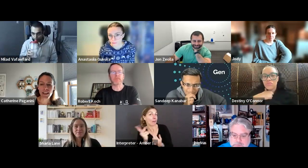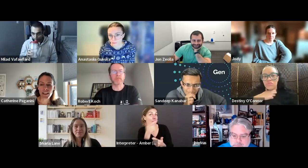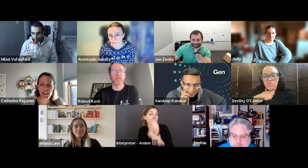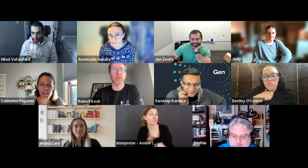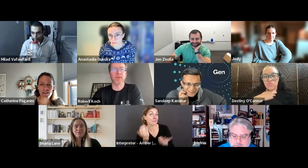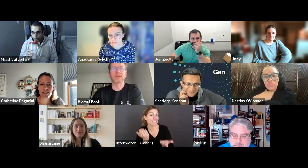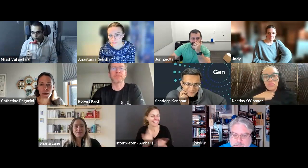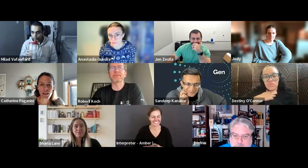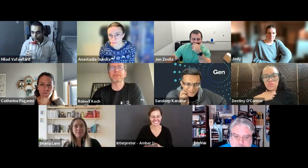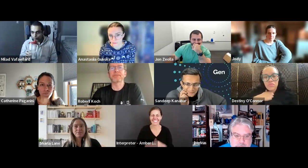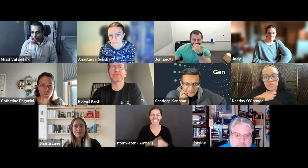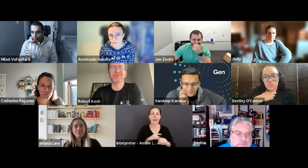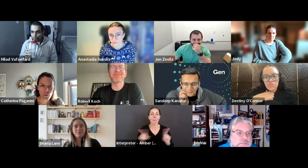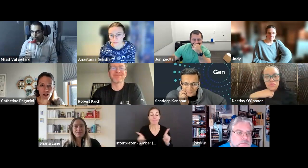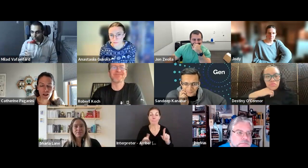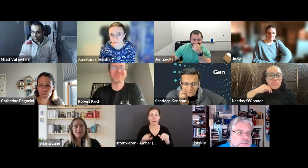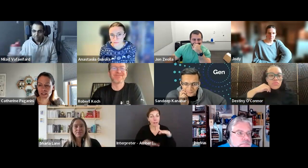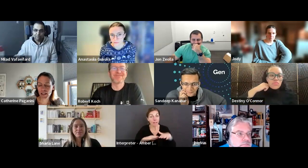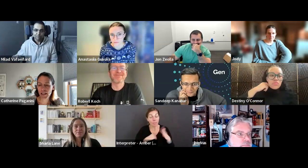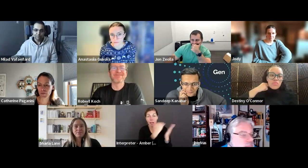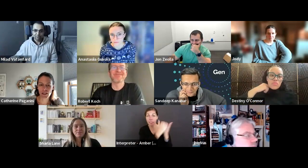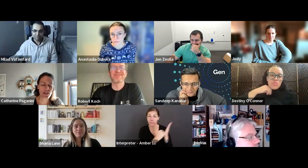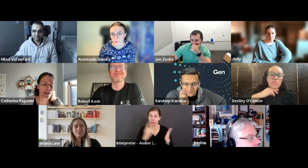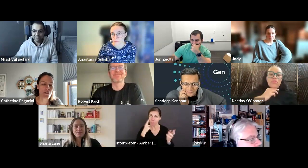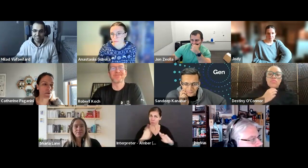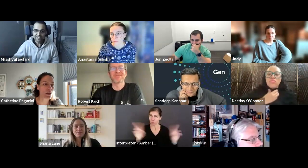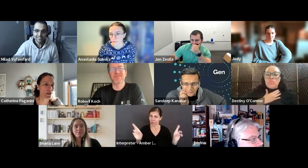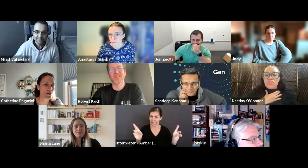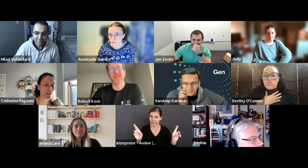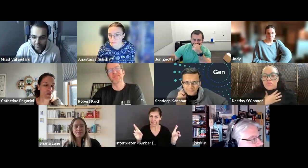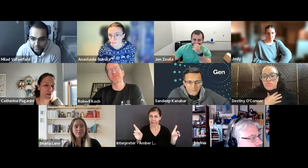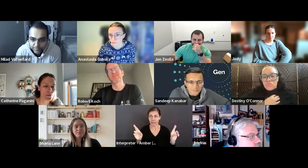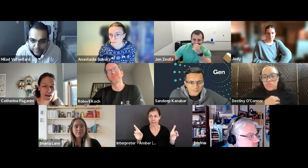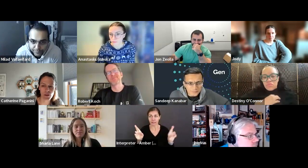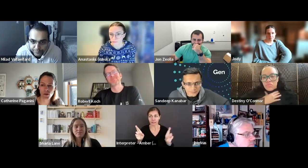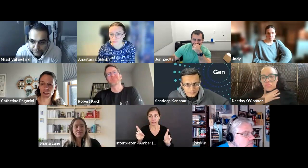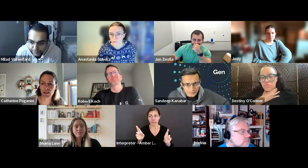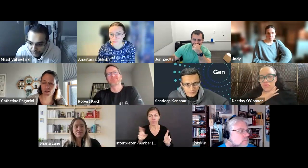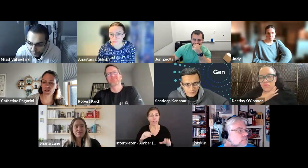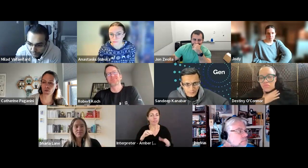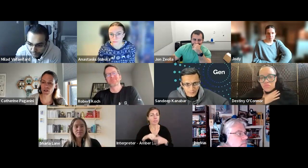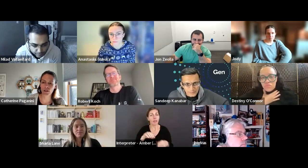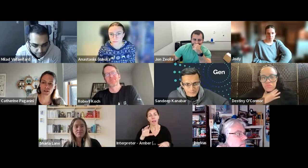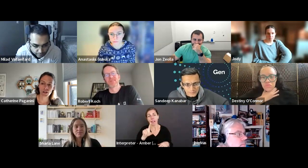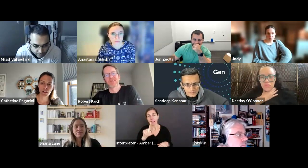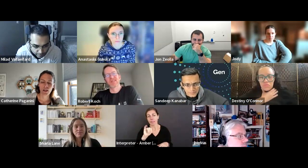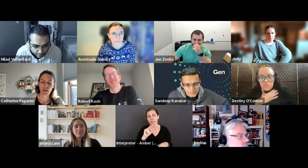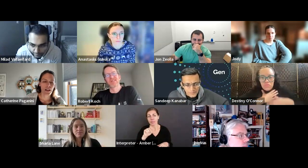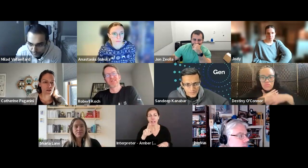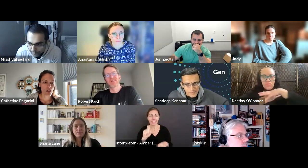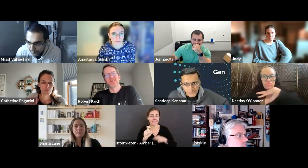So basically I think this is ready. Celia from the Linux Foundation team asked me to add an additional